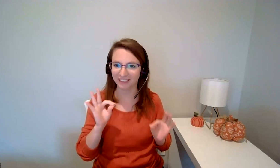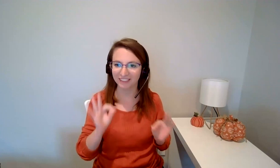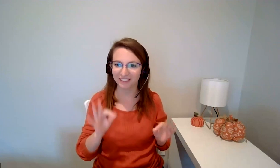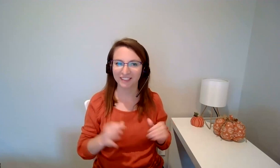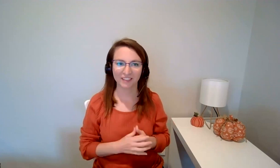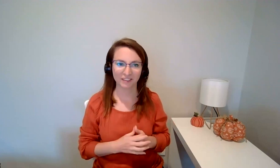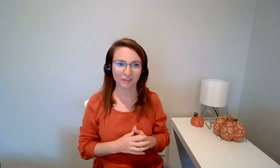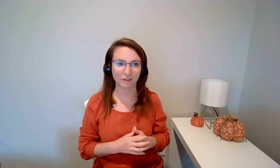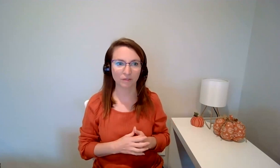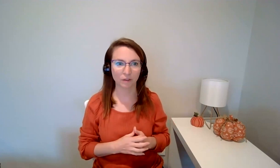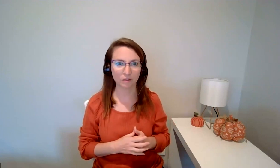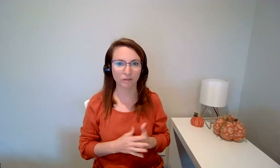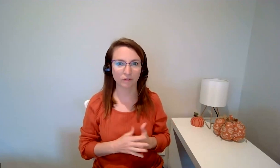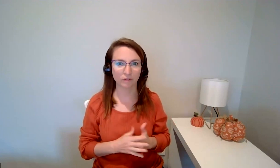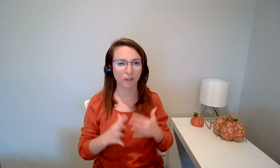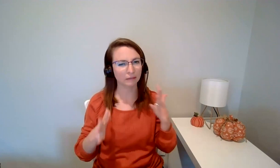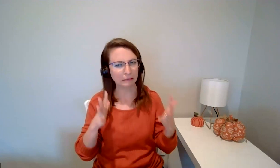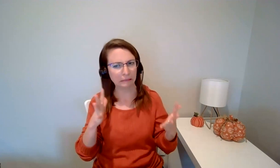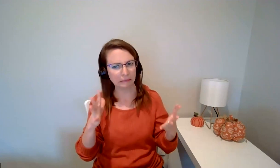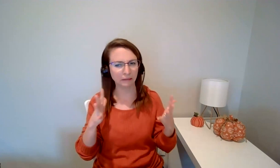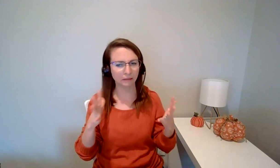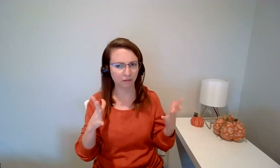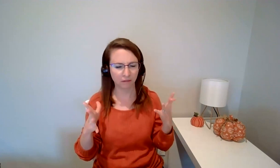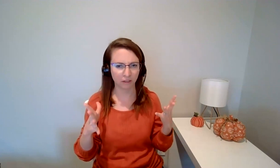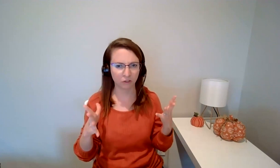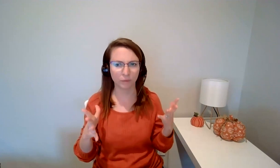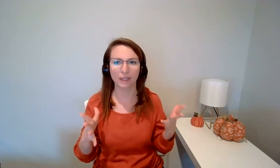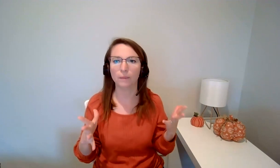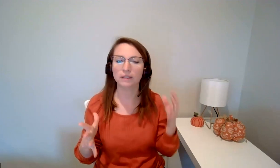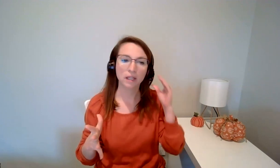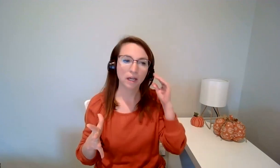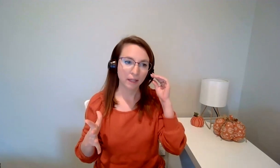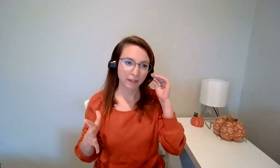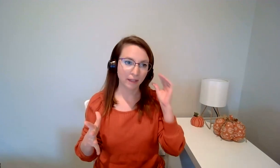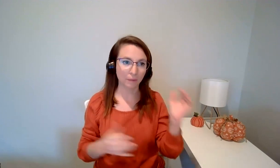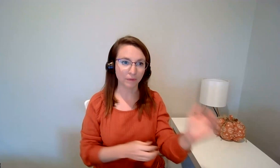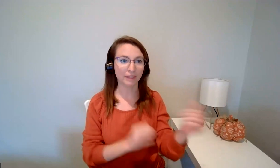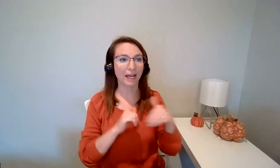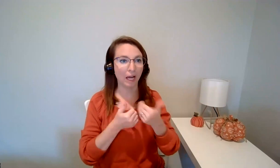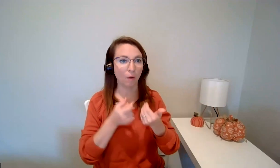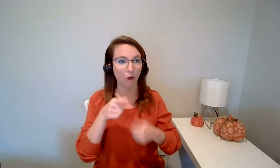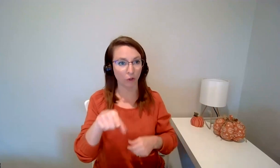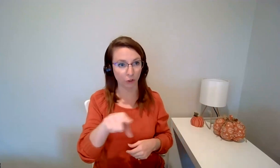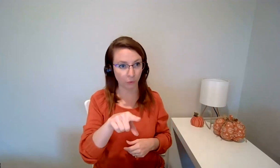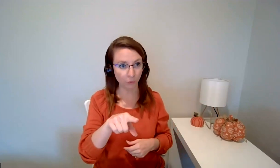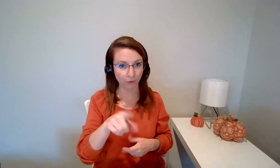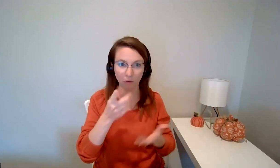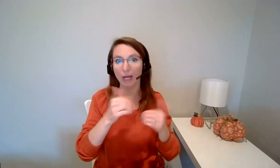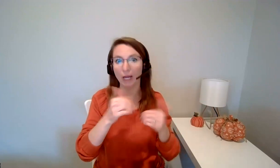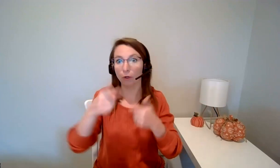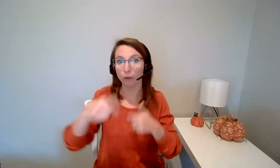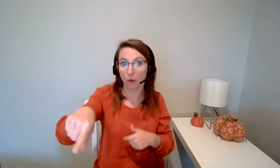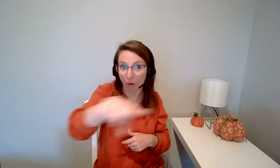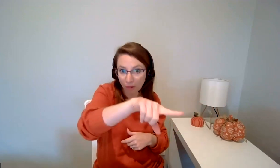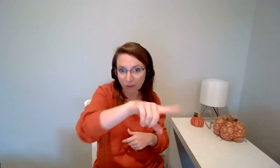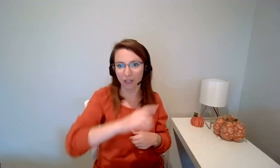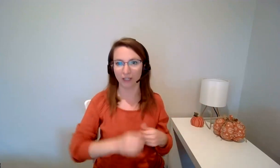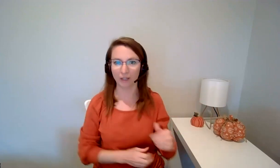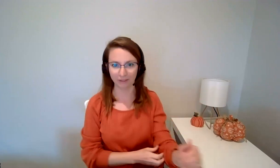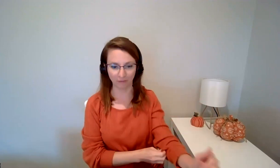Good. So for those of you that not sure what that was how are you or how are y'all? How